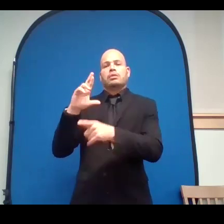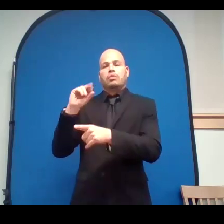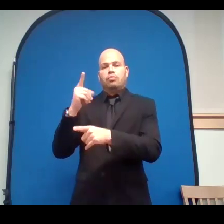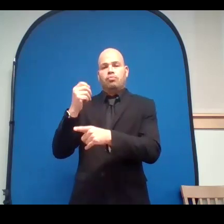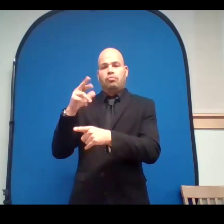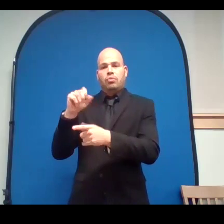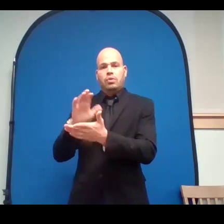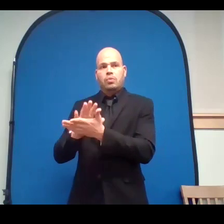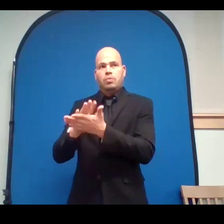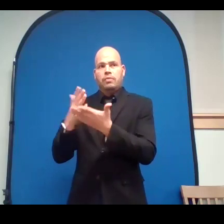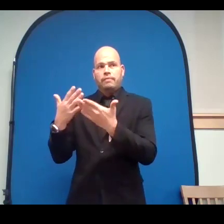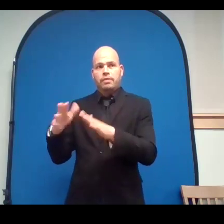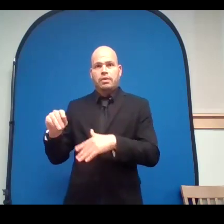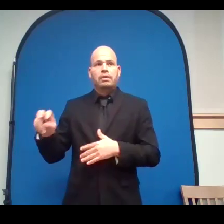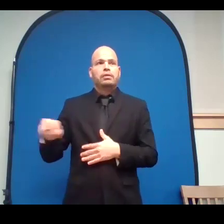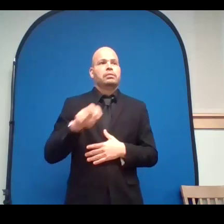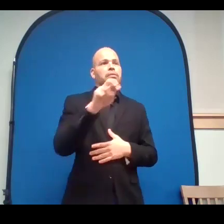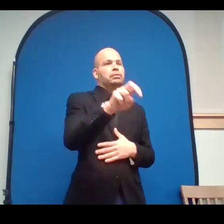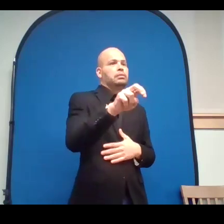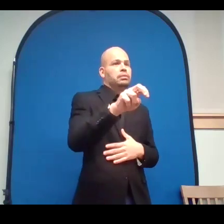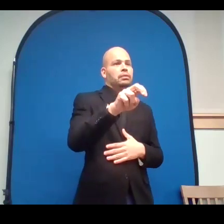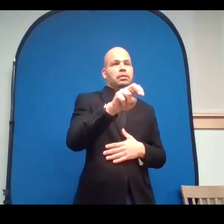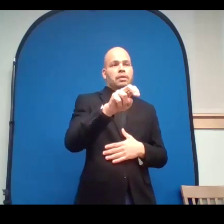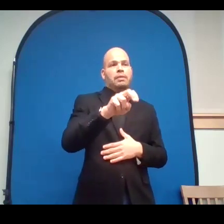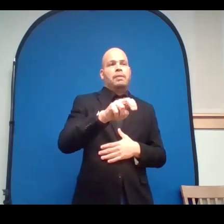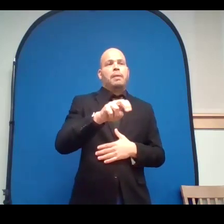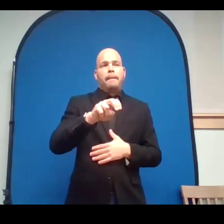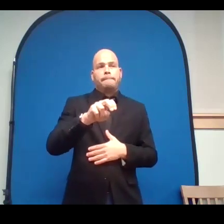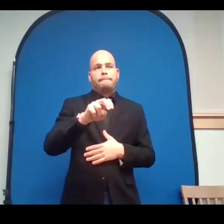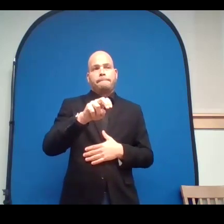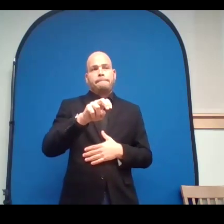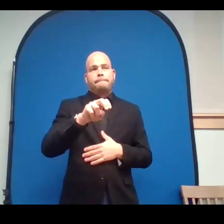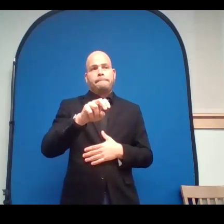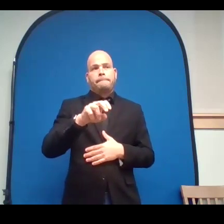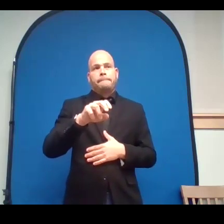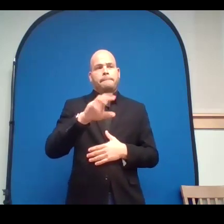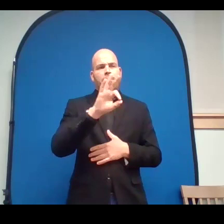was stationed at Fort John 287 Infantry as a platoon leader.